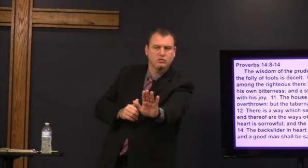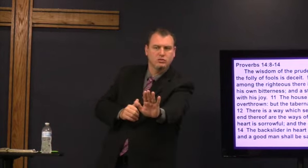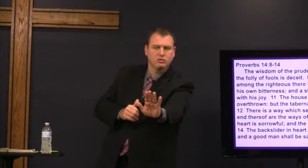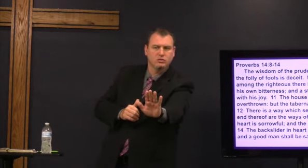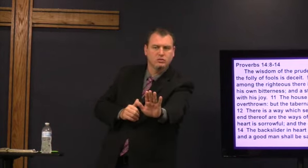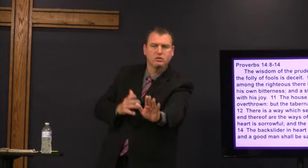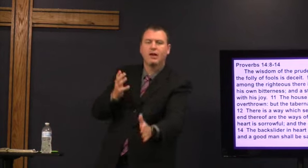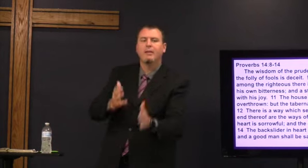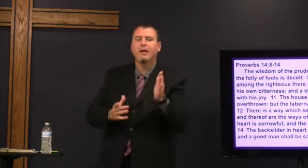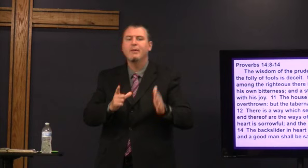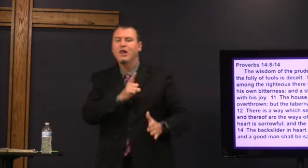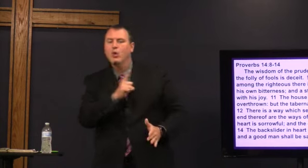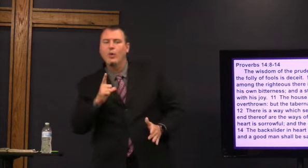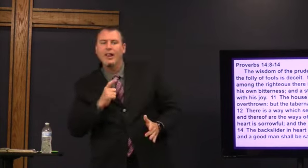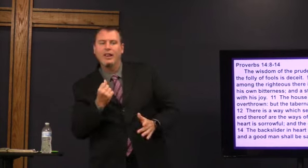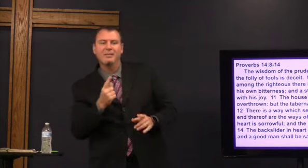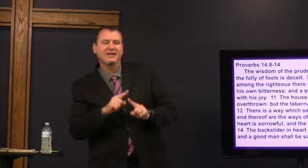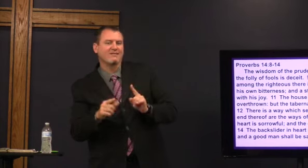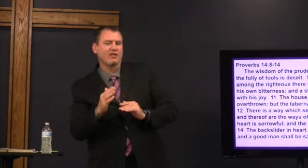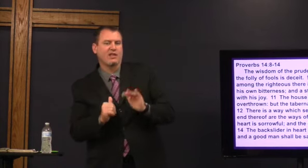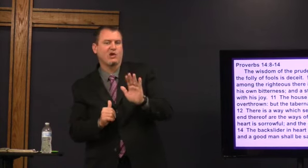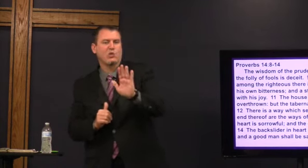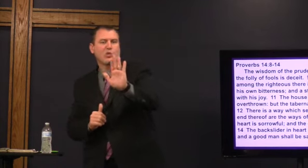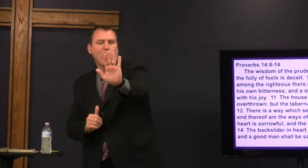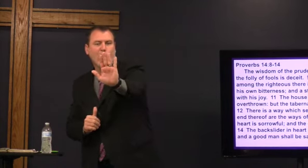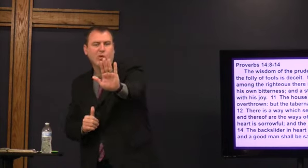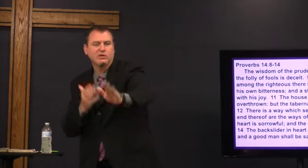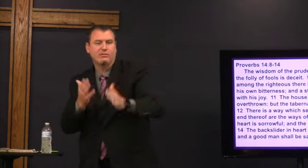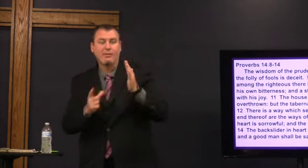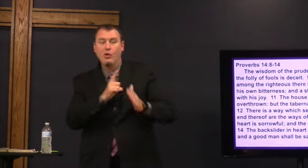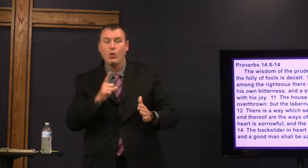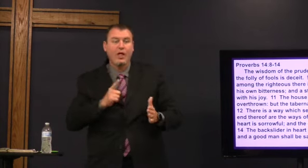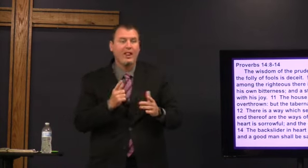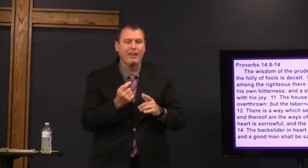through? Lula's experience would be a little bit different than hers. A